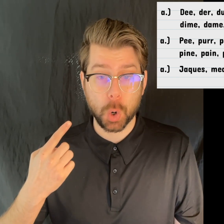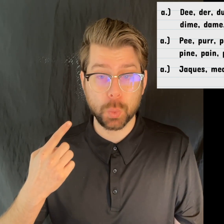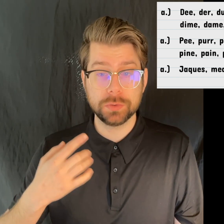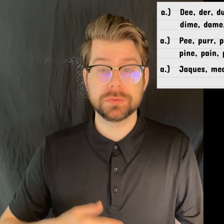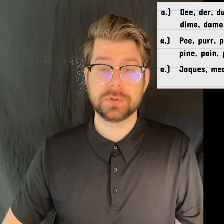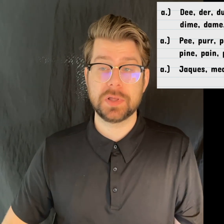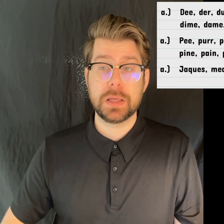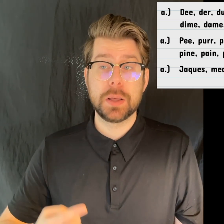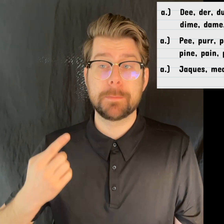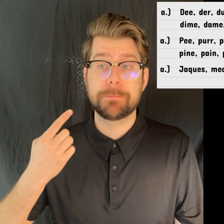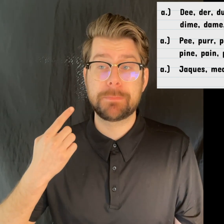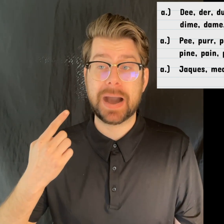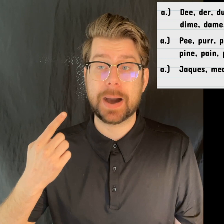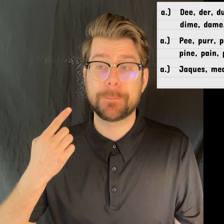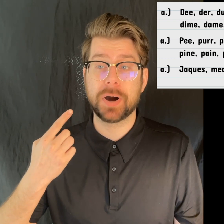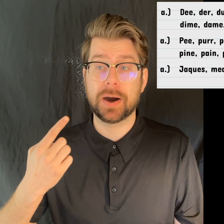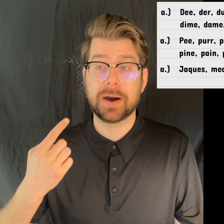po, papa,